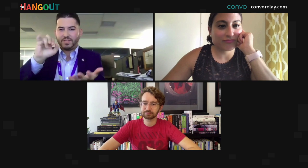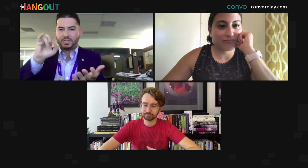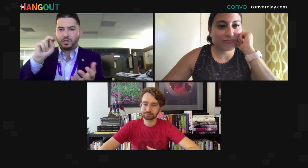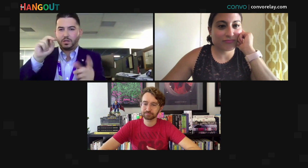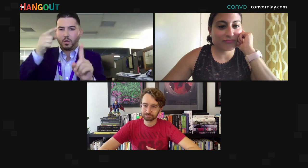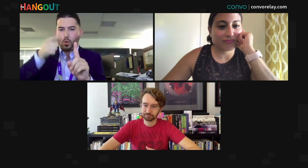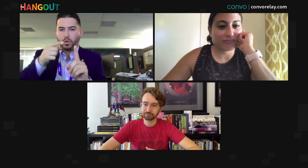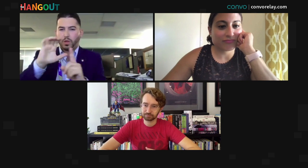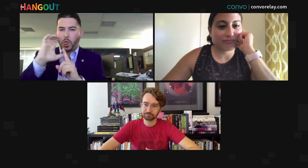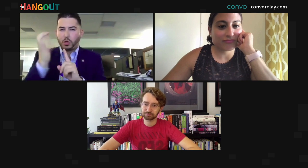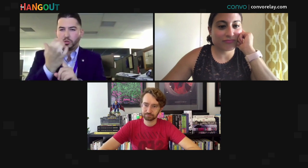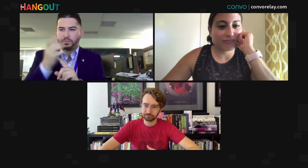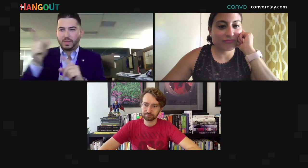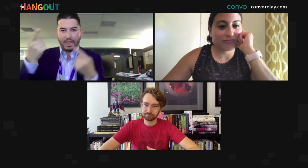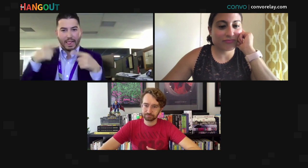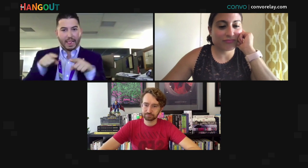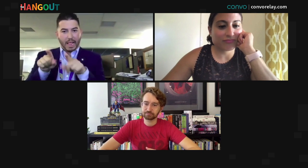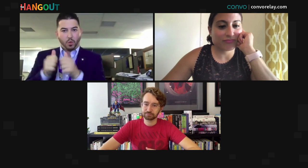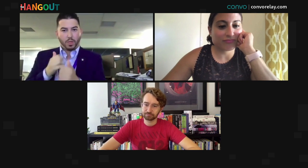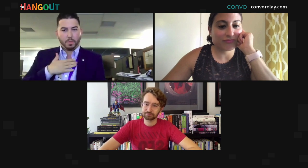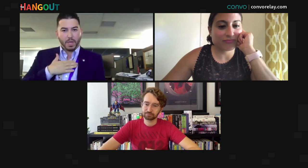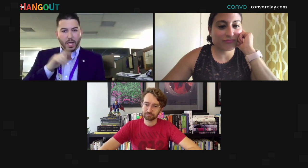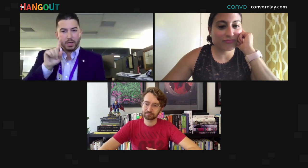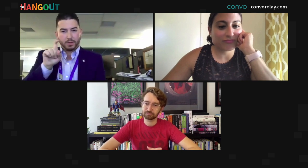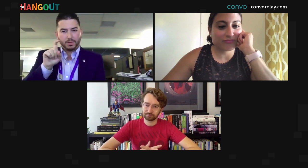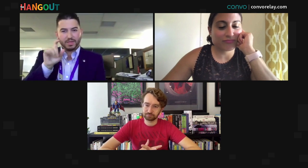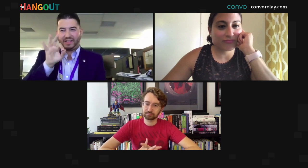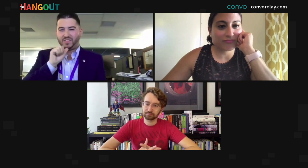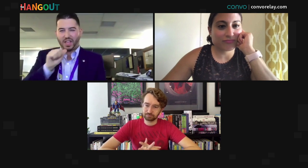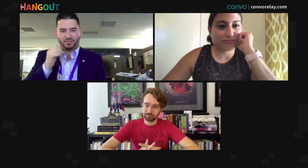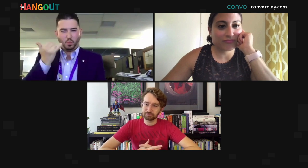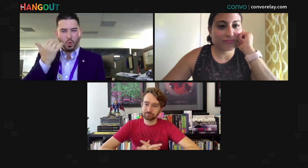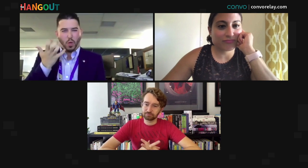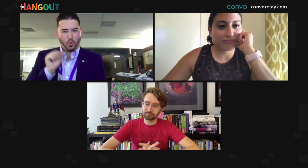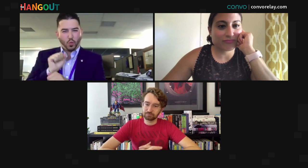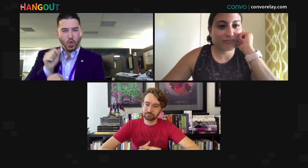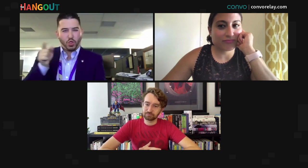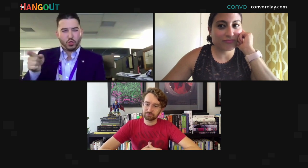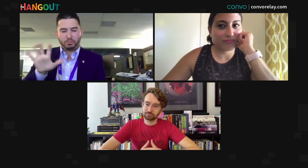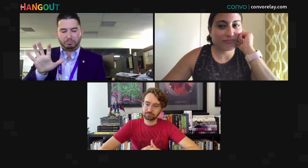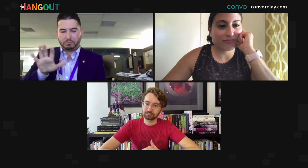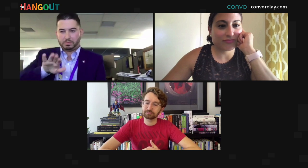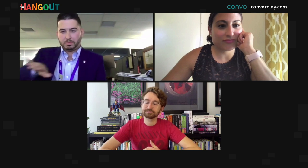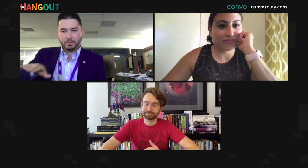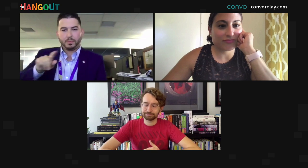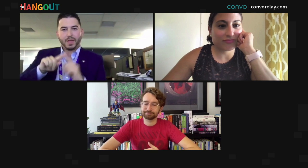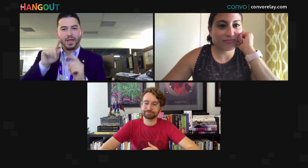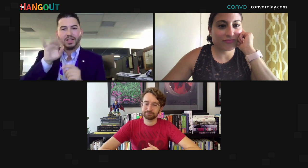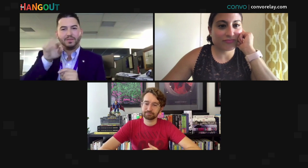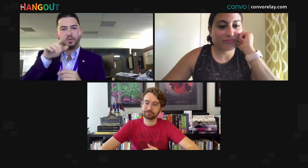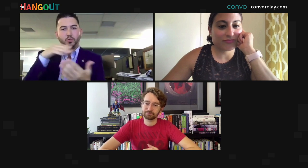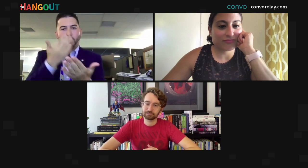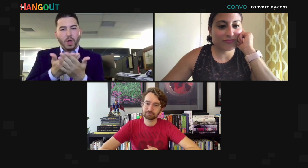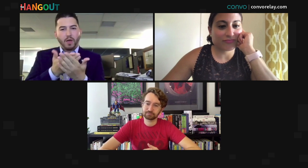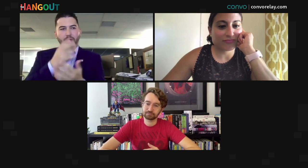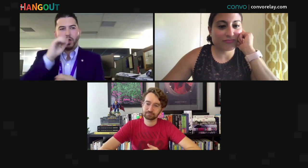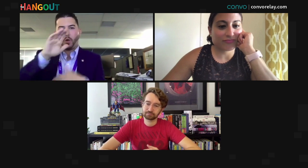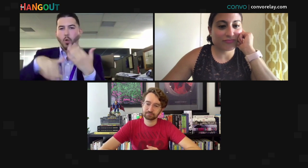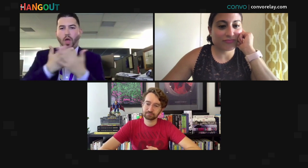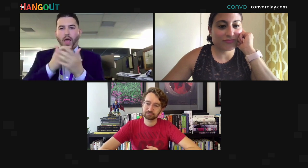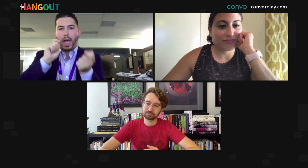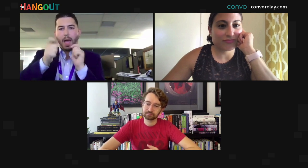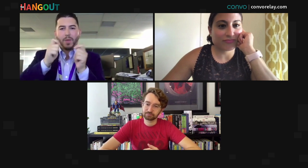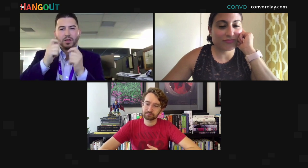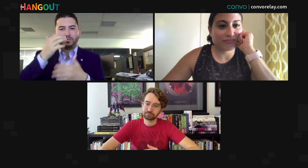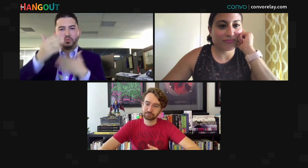have looked at the company. I looked at the vision and I looked at the culture and I should have seen, you know, whether or not this aligned with my